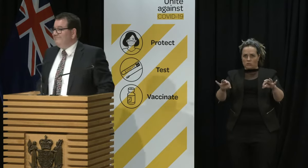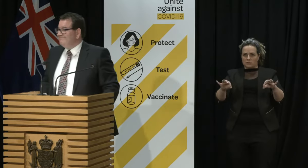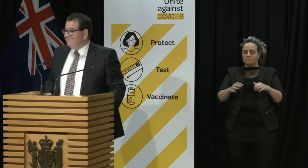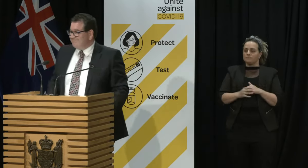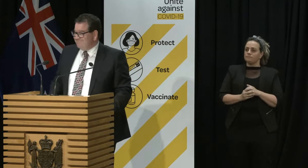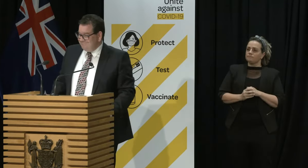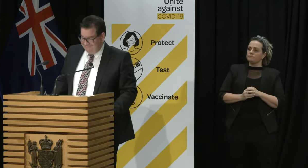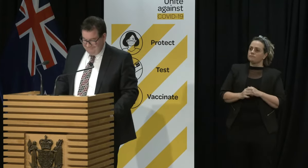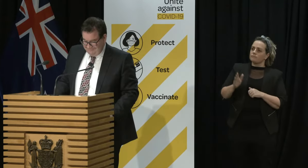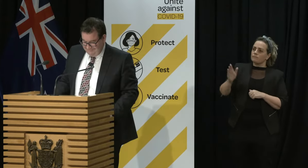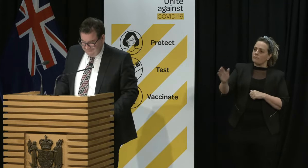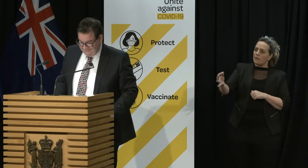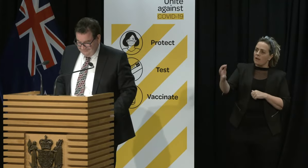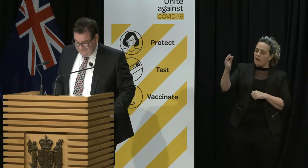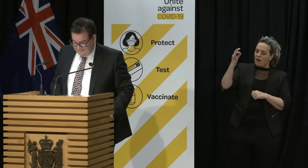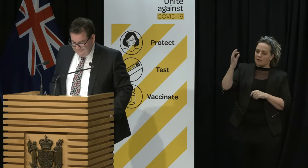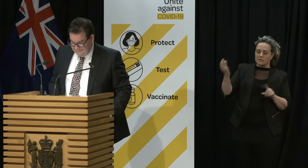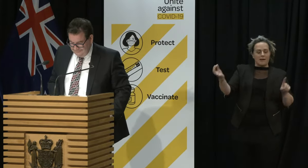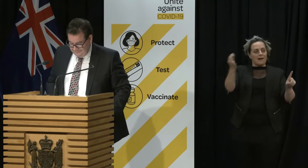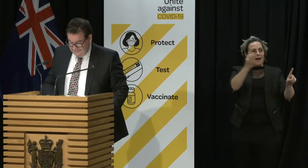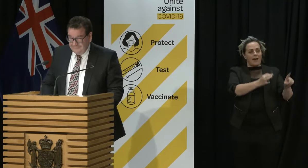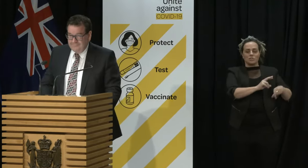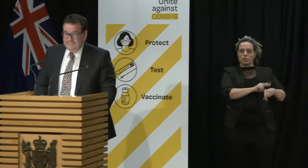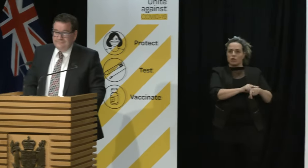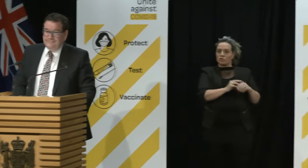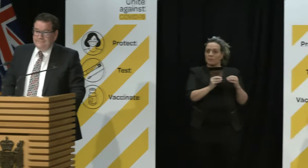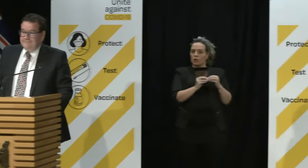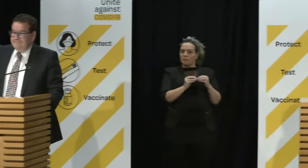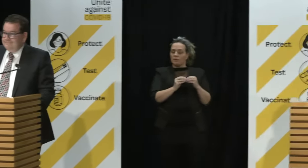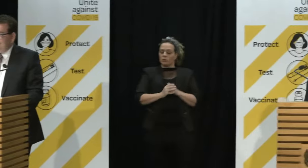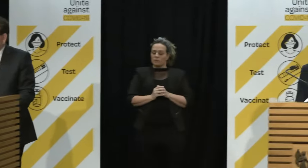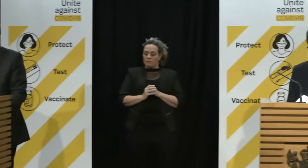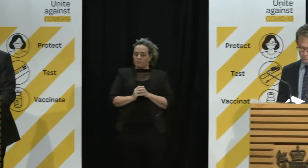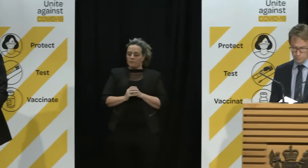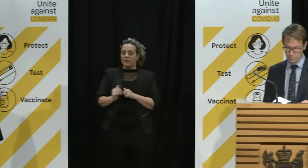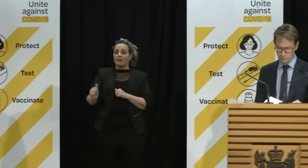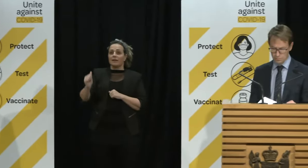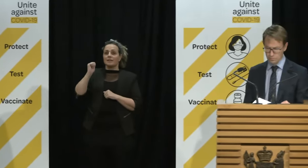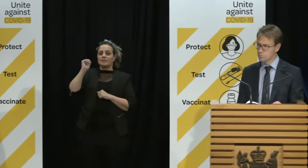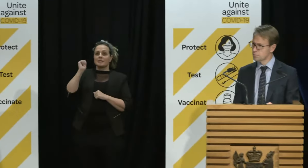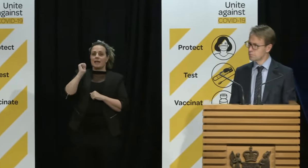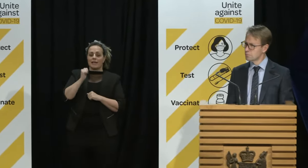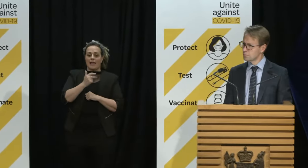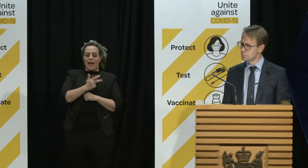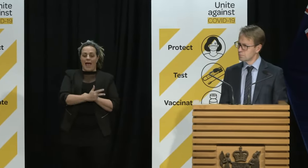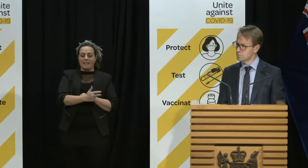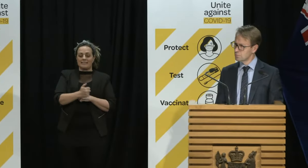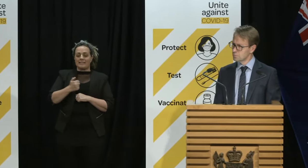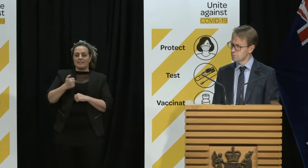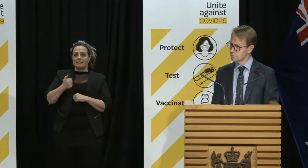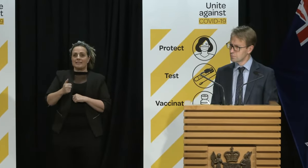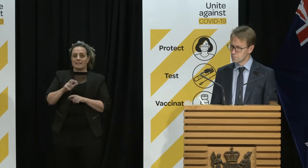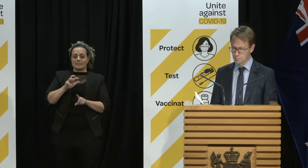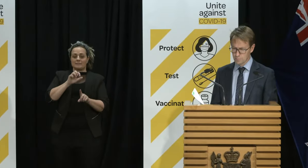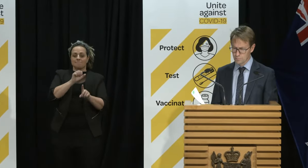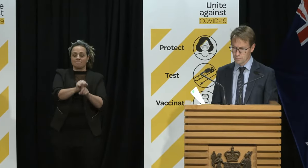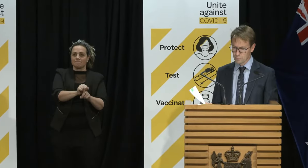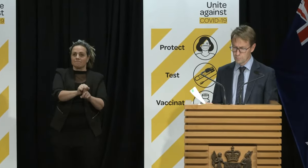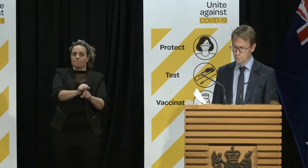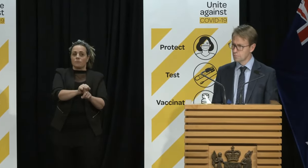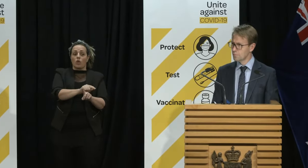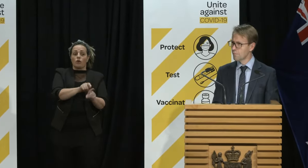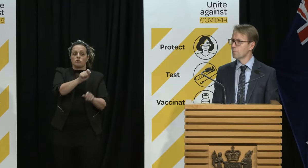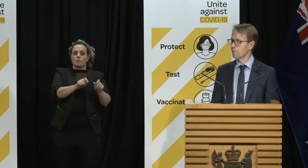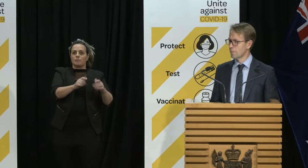back up to Jen Thank you so a question for Dr Bloomfield so I think it was yesterday it was 86 cases they're isolating at home